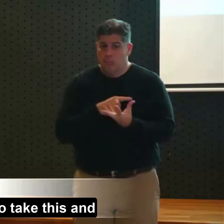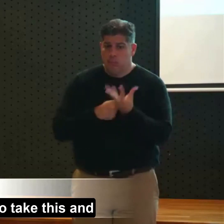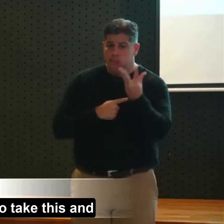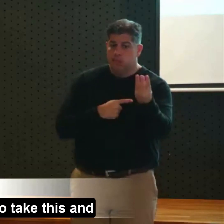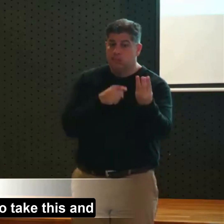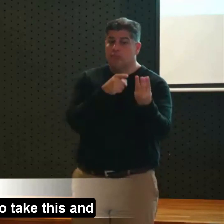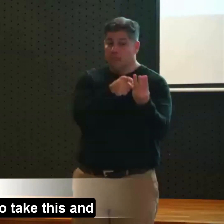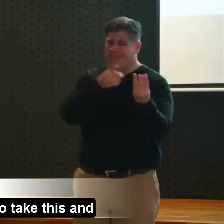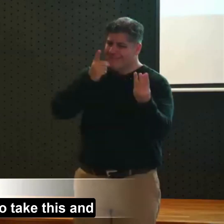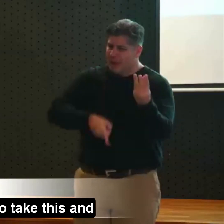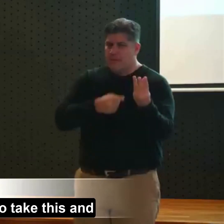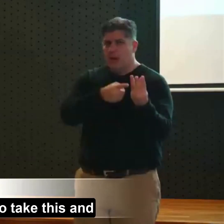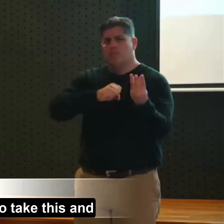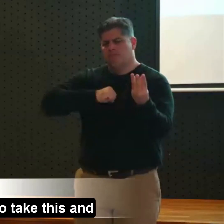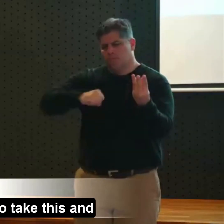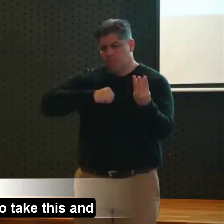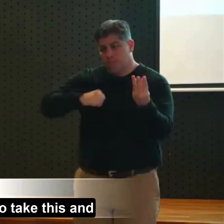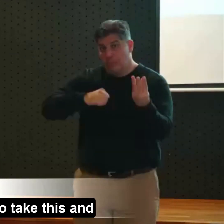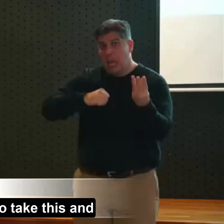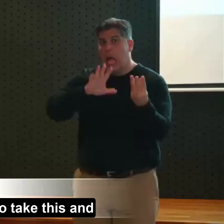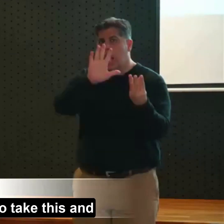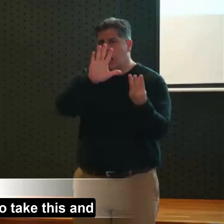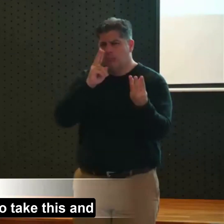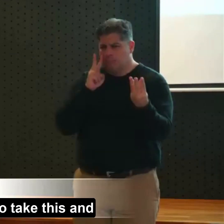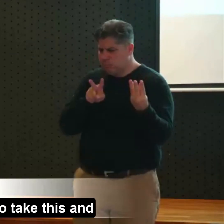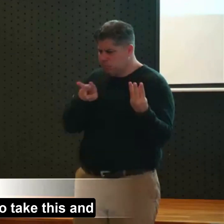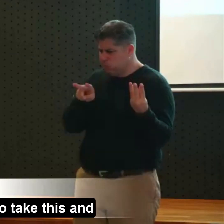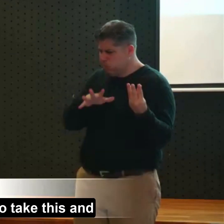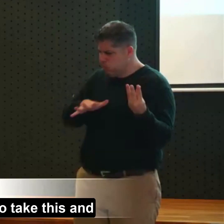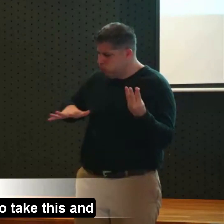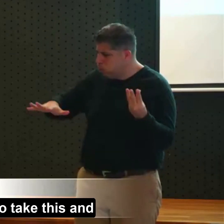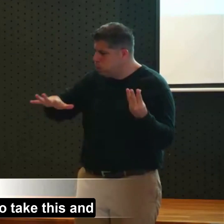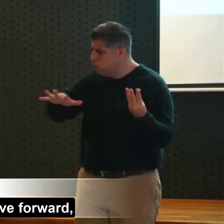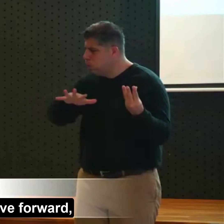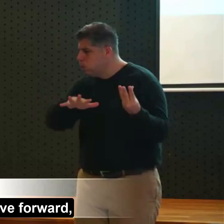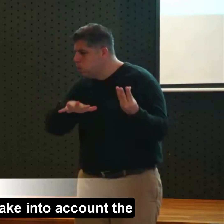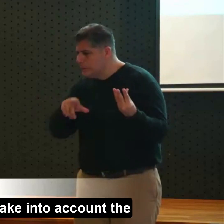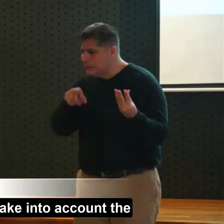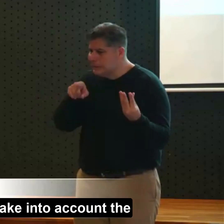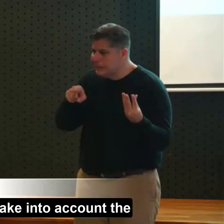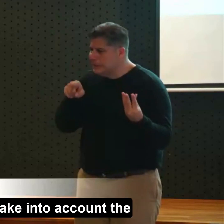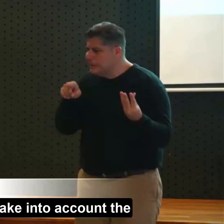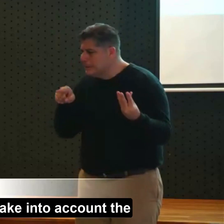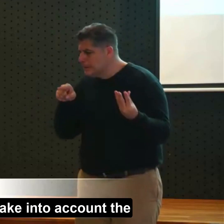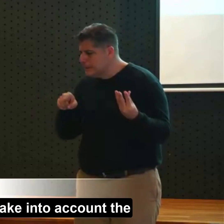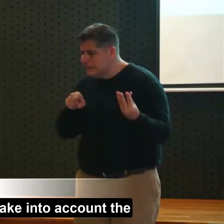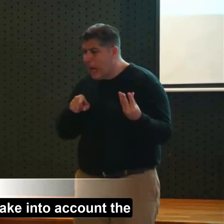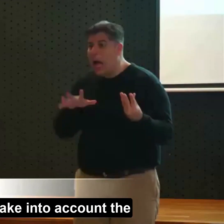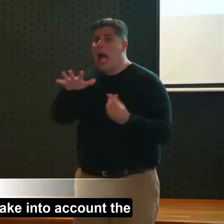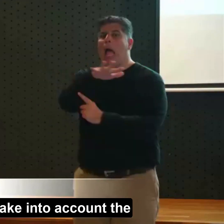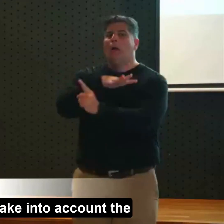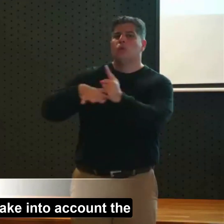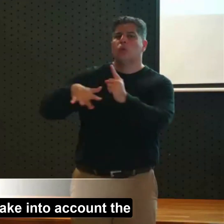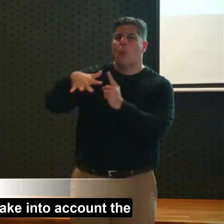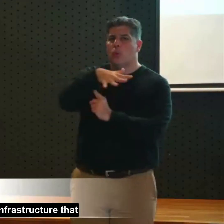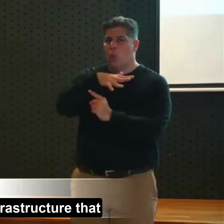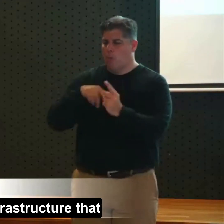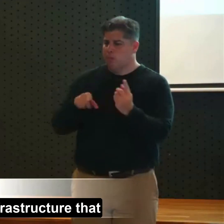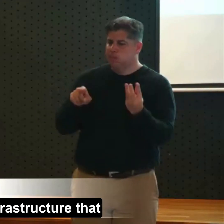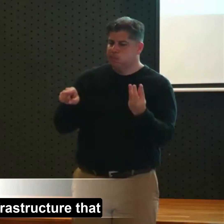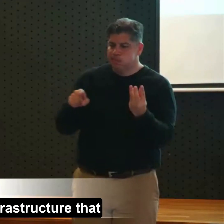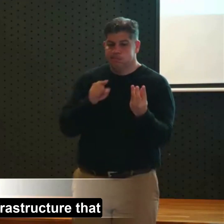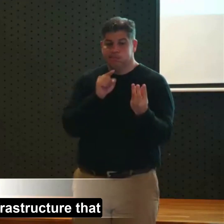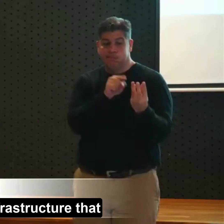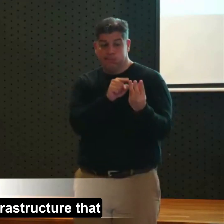disability want to take this and move forward, we need to take into account the